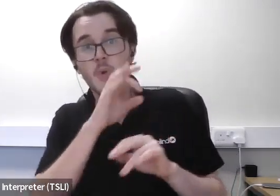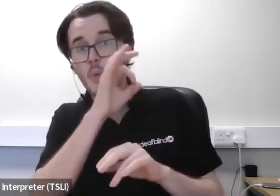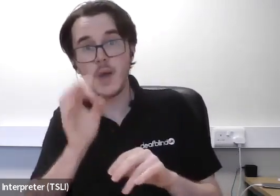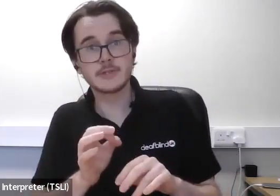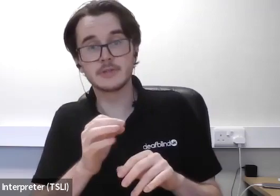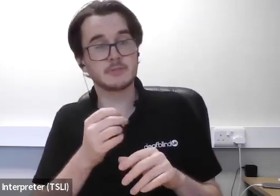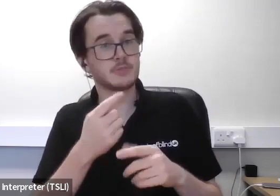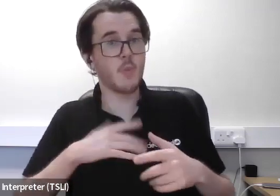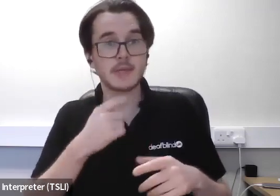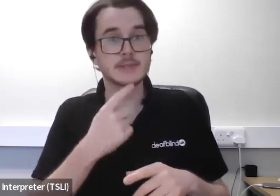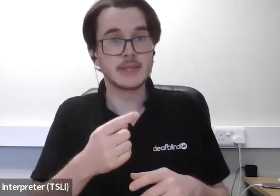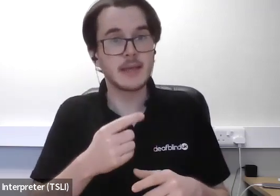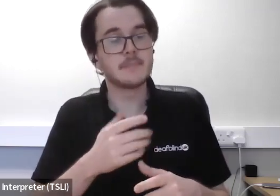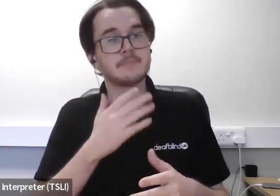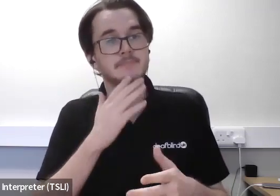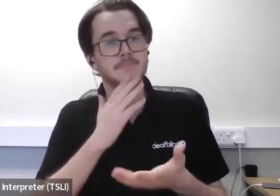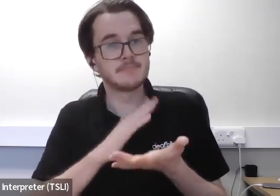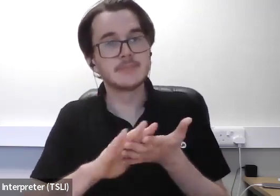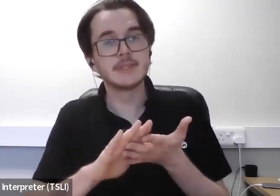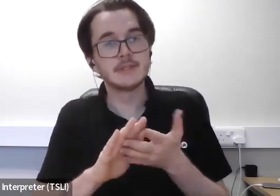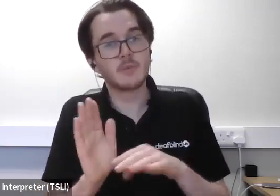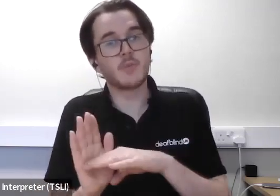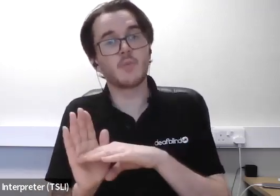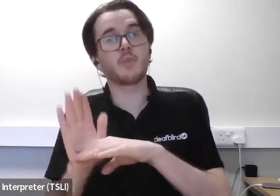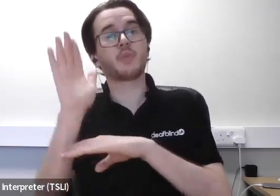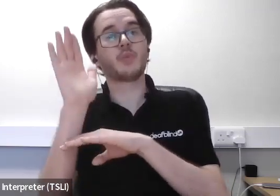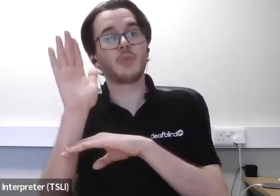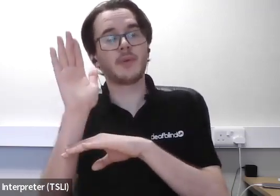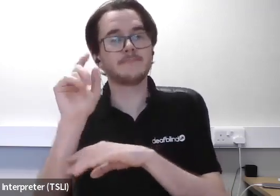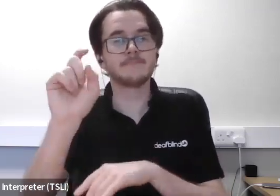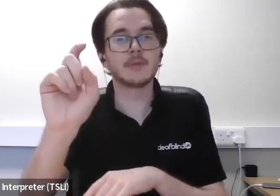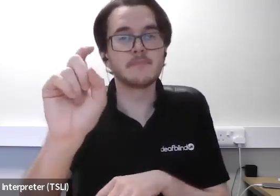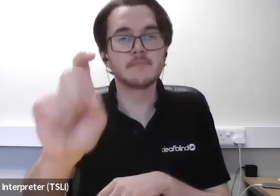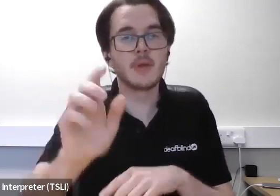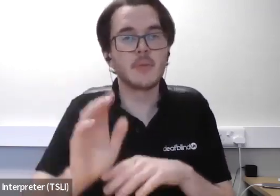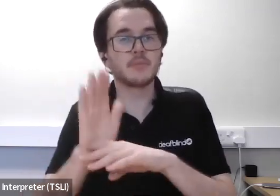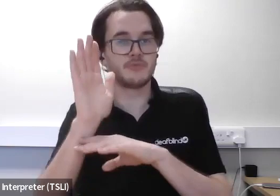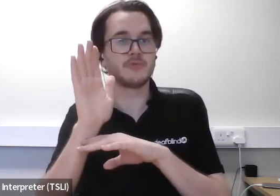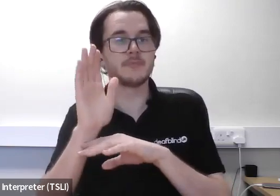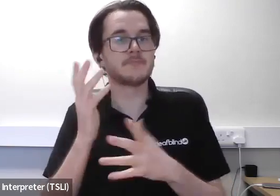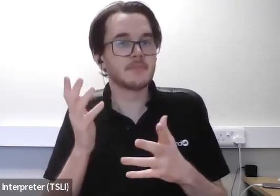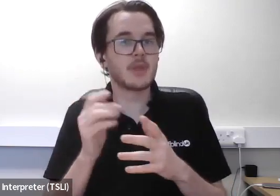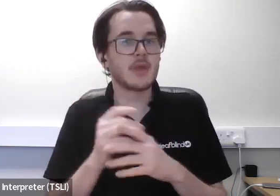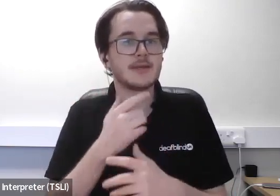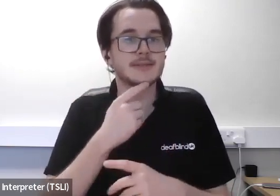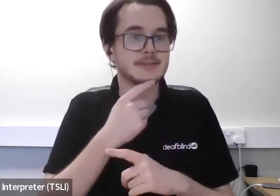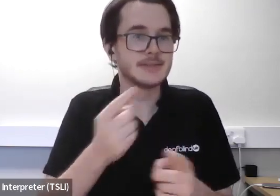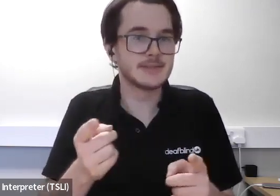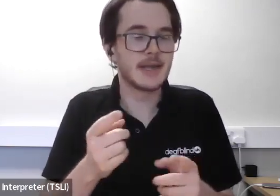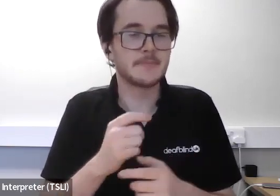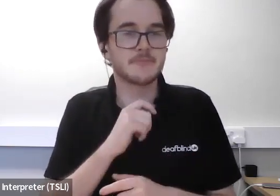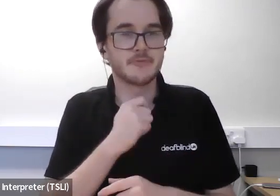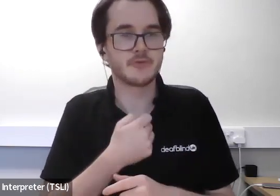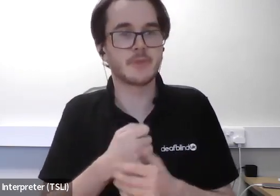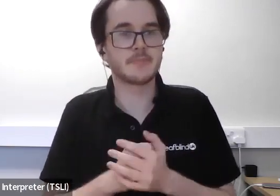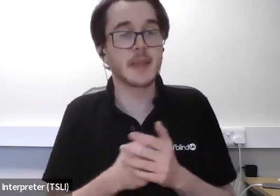comment. Please make sure to either raise your electronic hand or your actual hand if you want to say something.